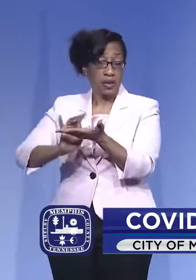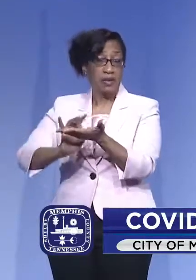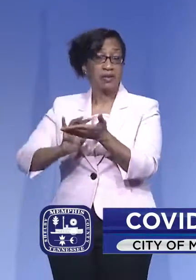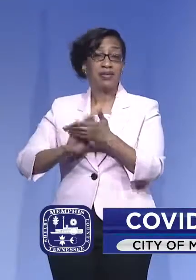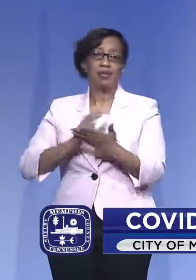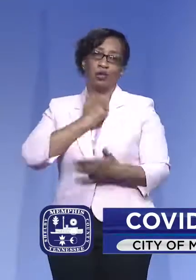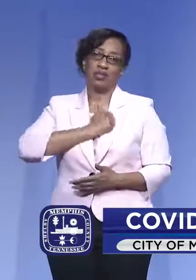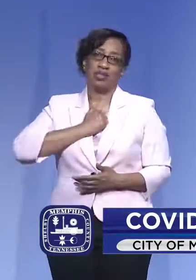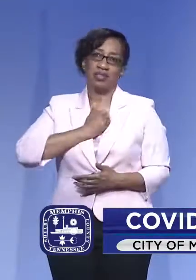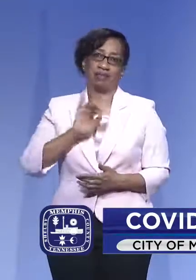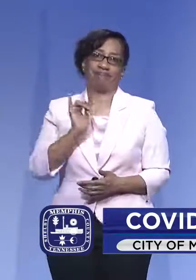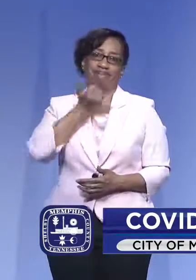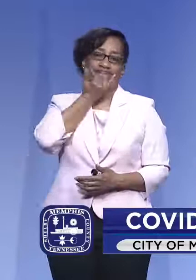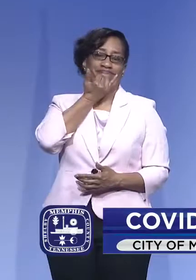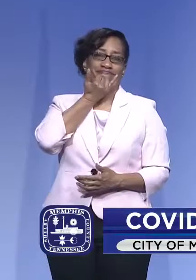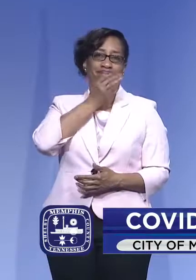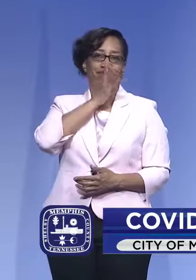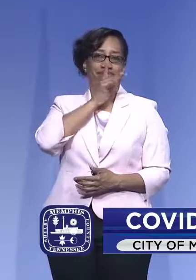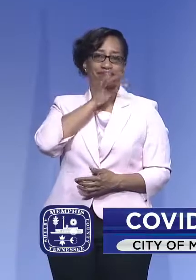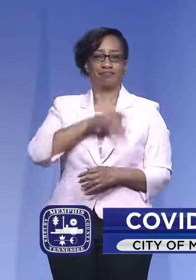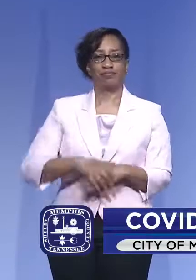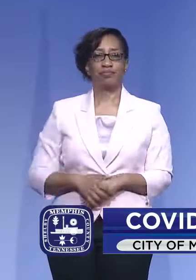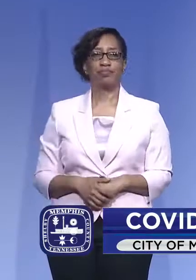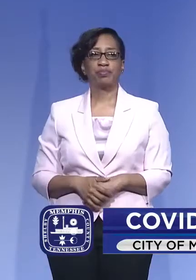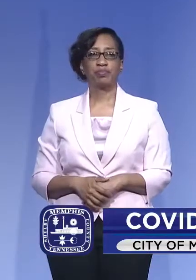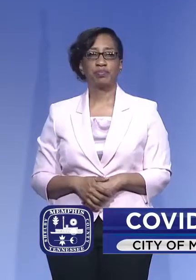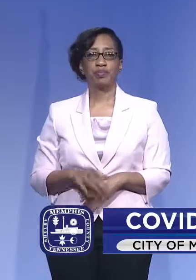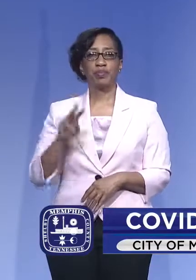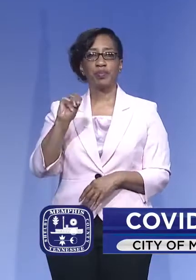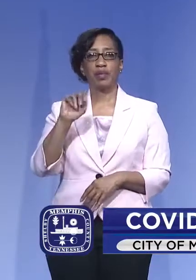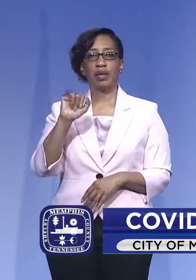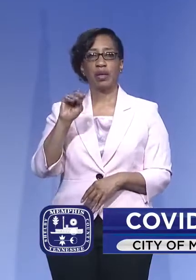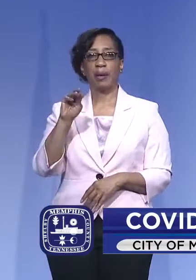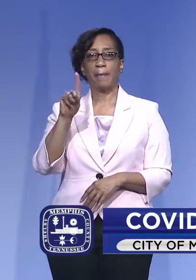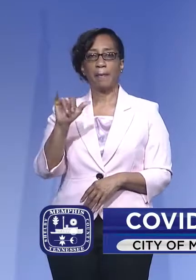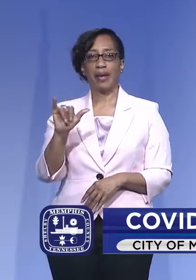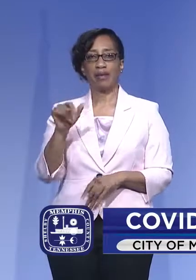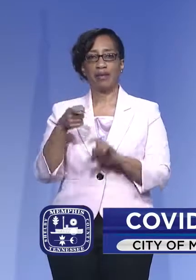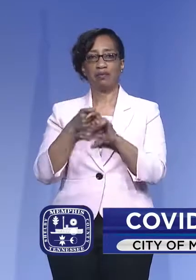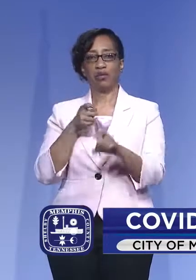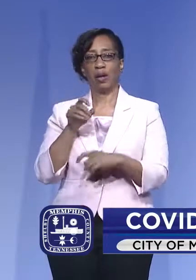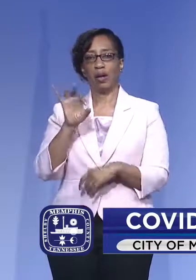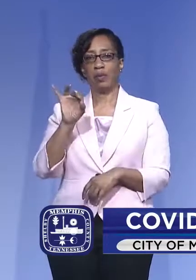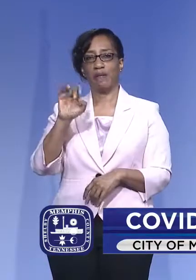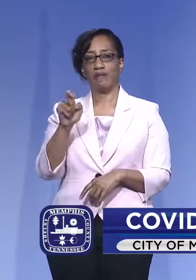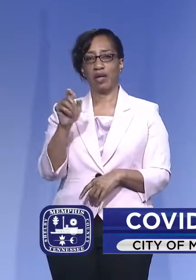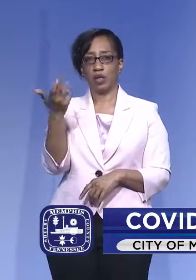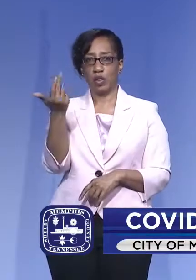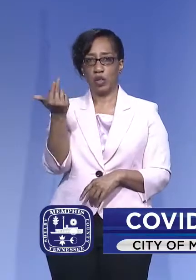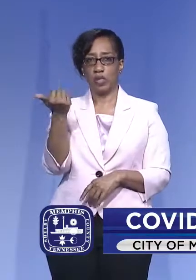sorry for misspeaking there earlier. Mandy Rock, Fox 13.